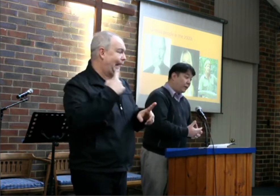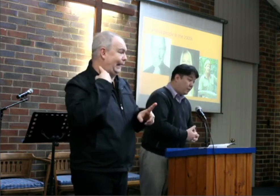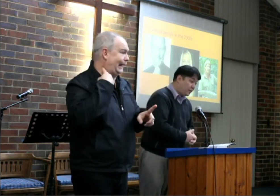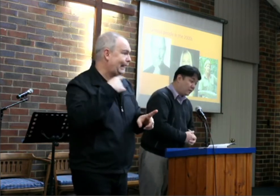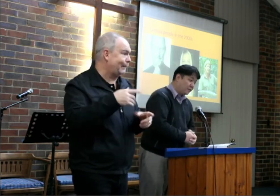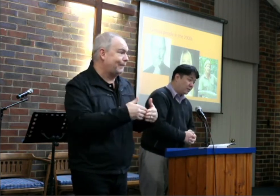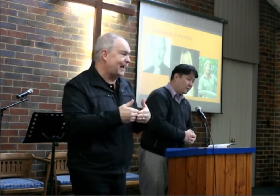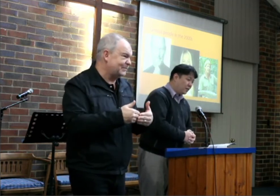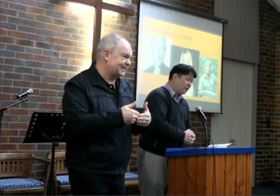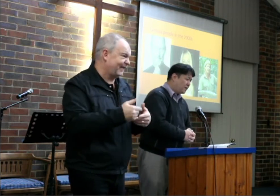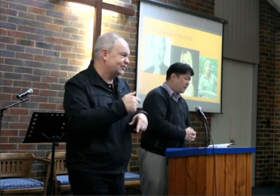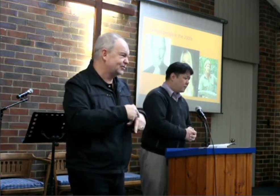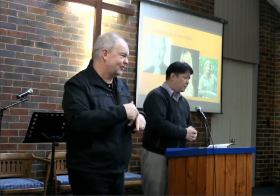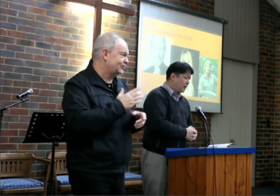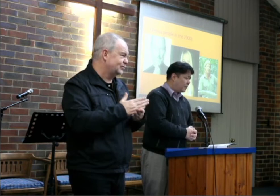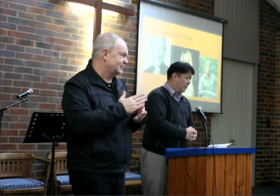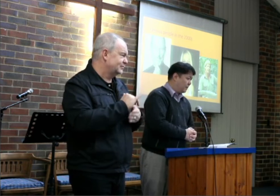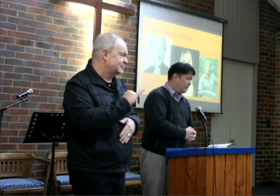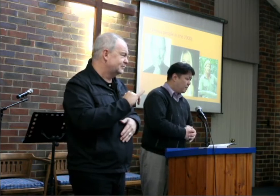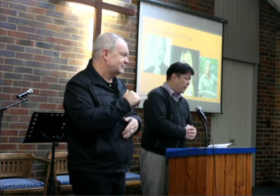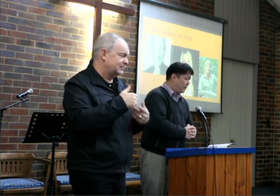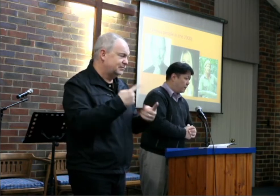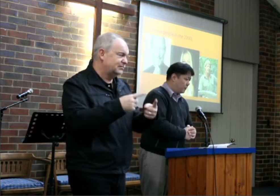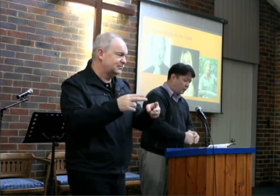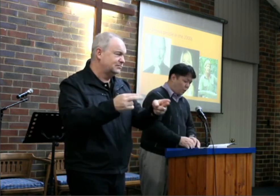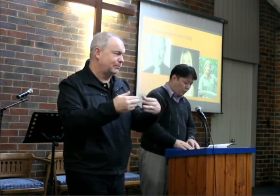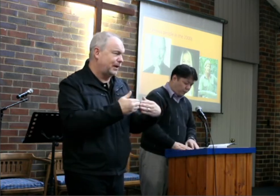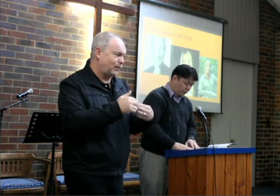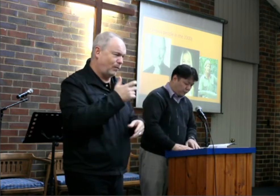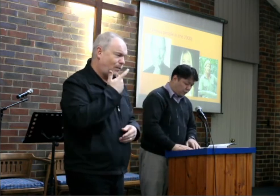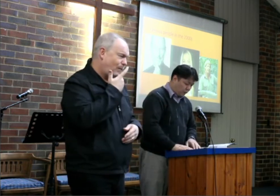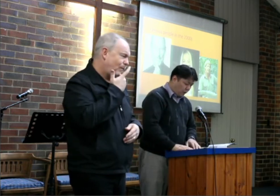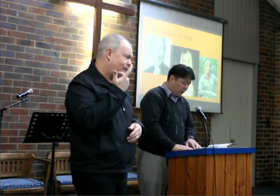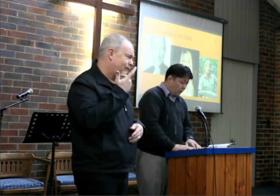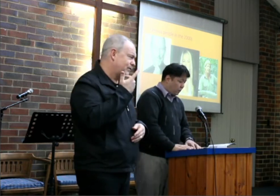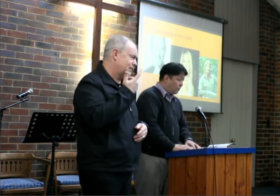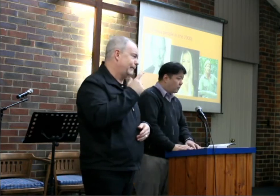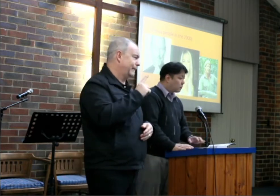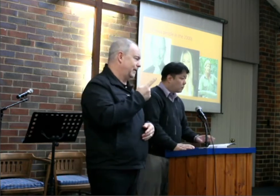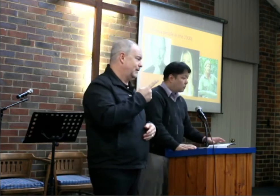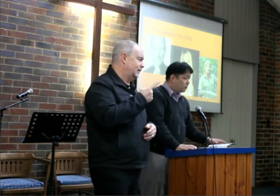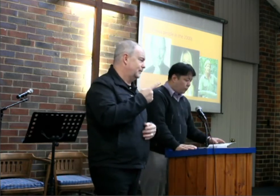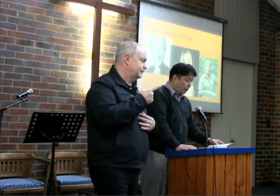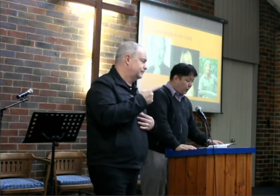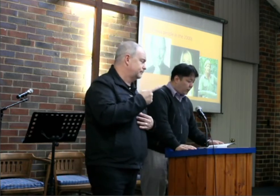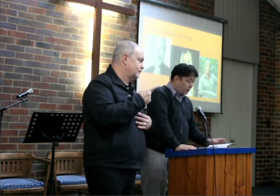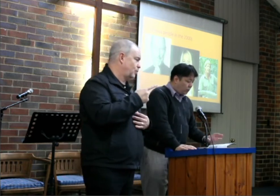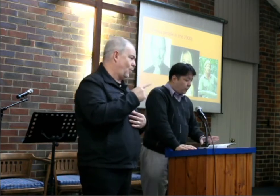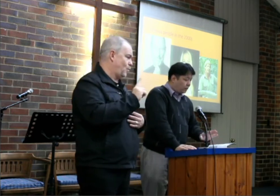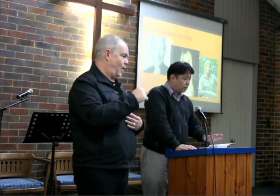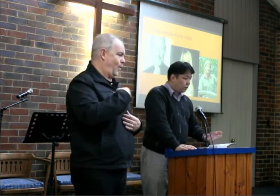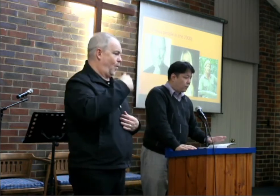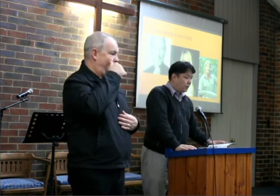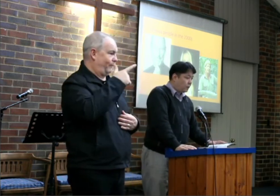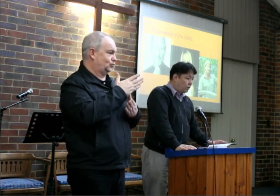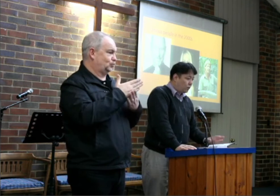all the babies. Isn't that nasty? Isn't that bad? That's awful. You know, but what we know about